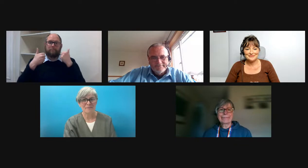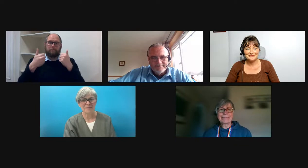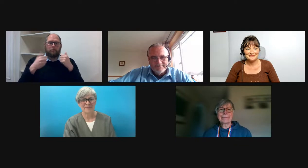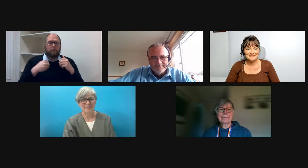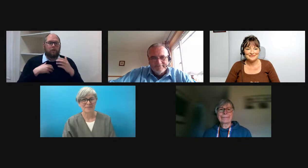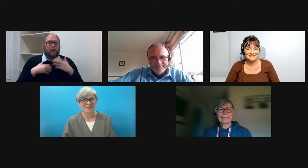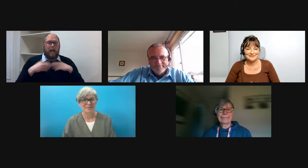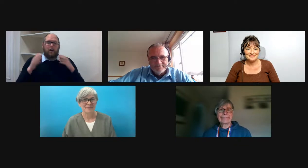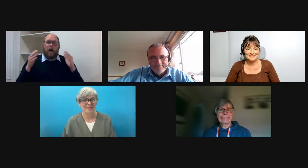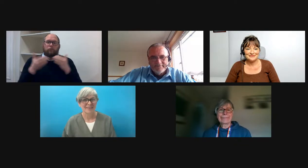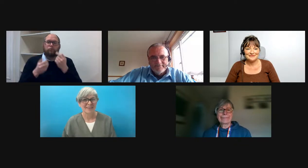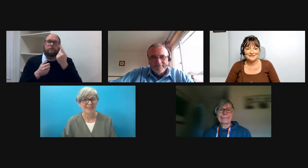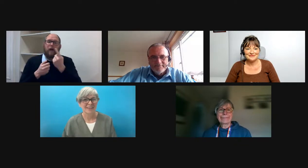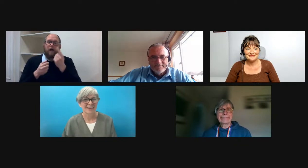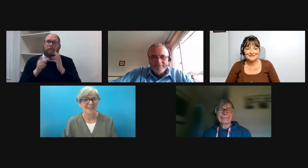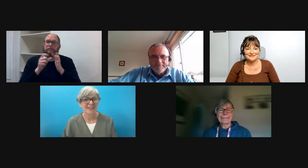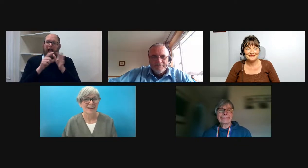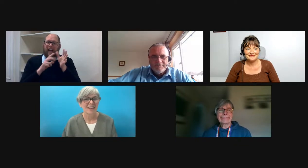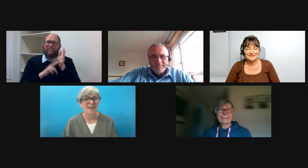Welcome.